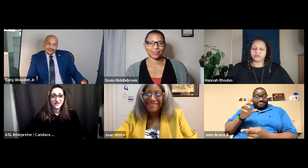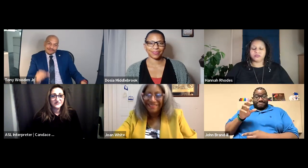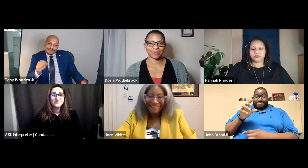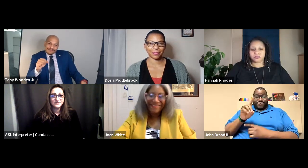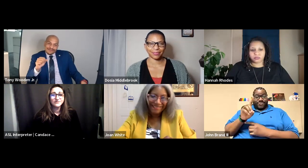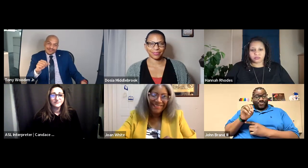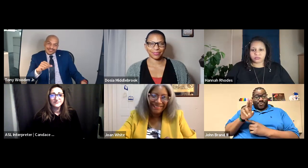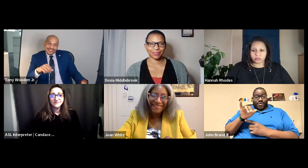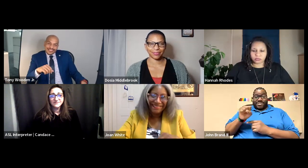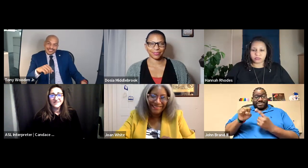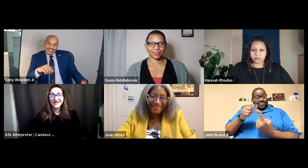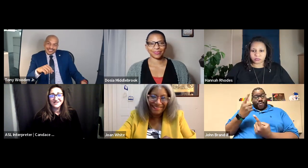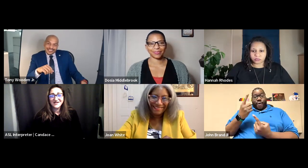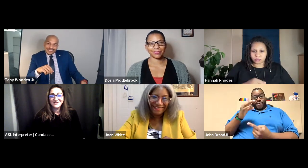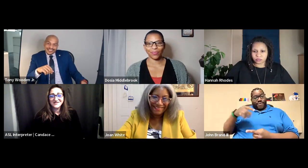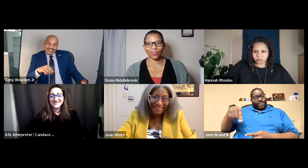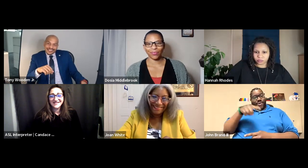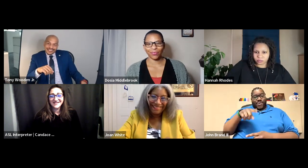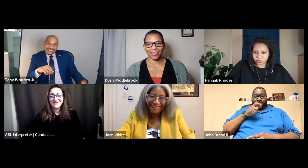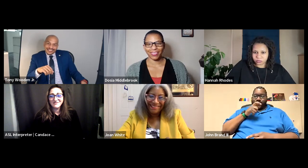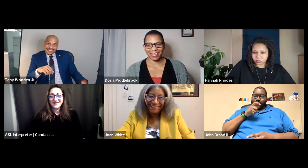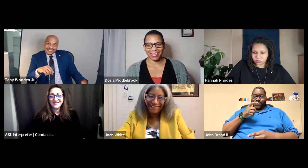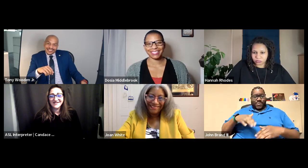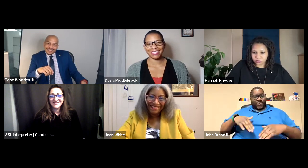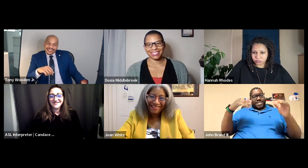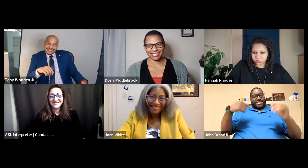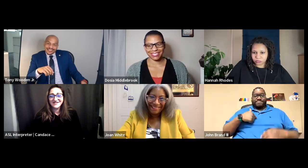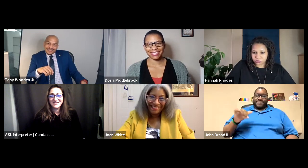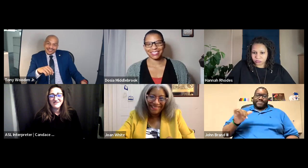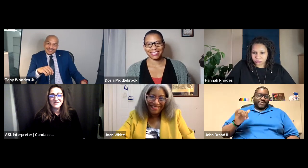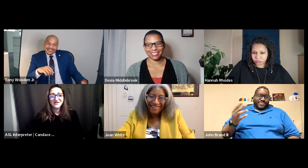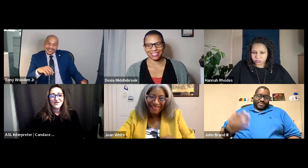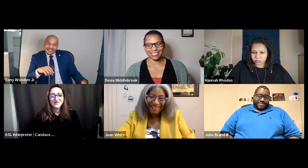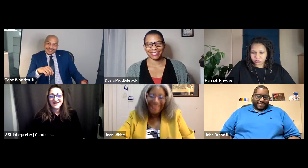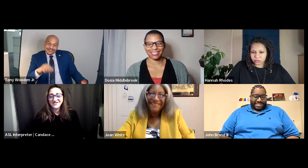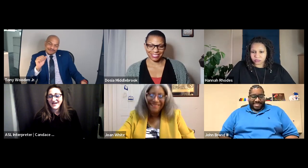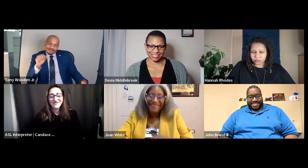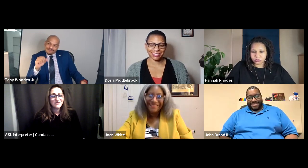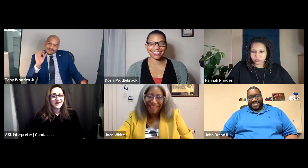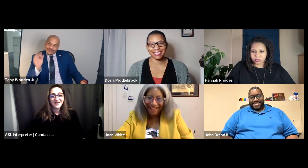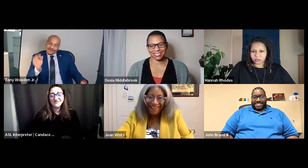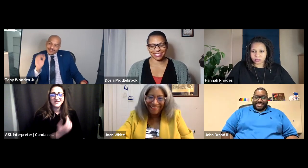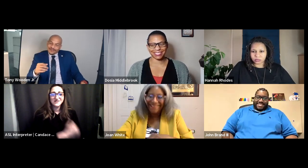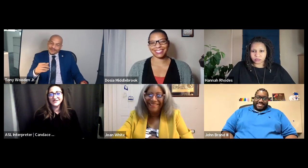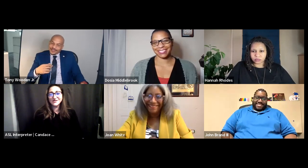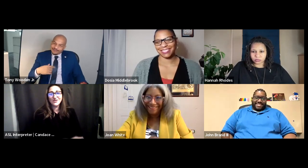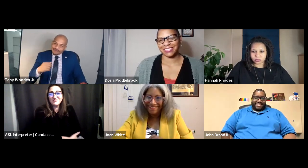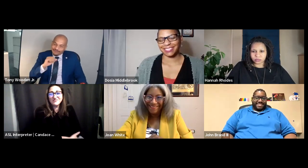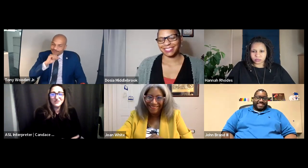other. That's right. Tony is saying everybody. And everybody knows. I think everybody who's here. So many